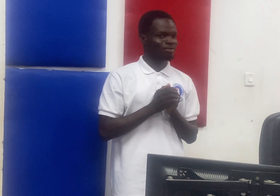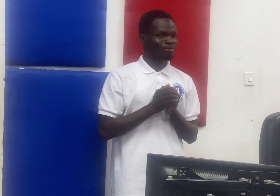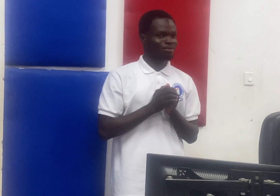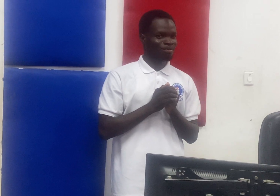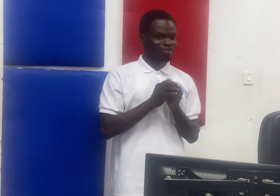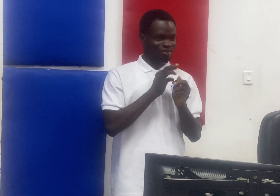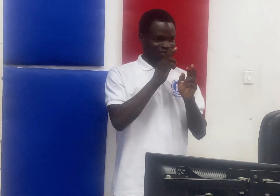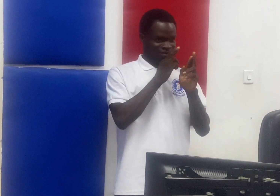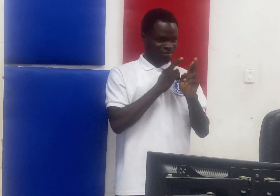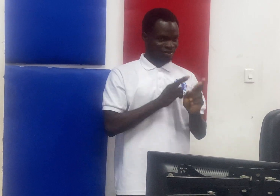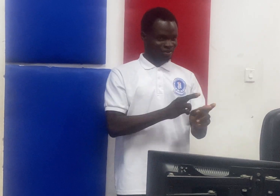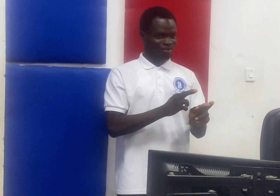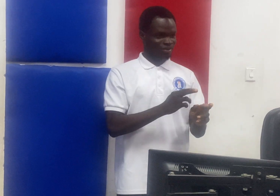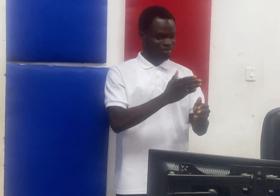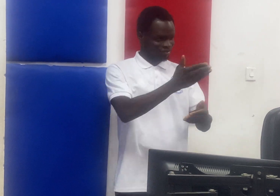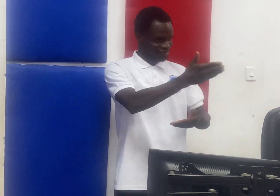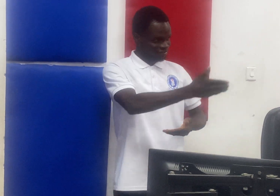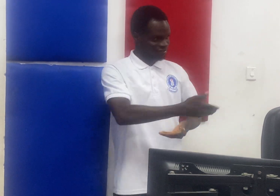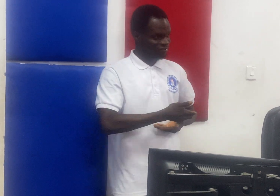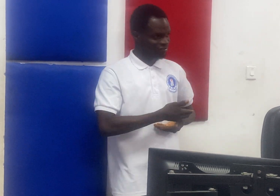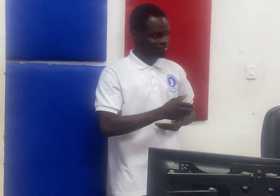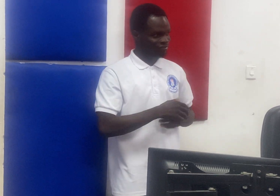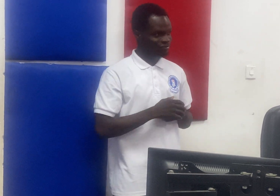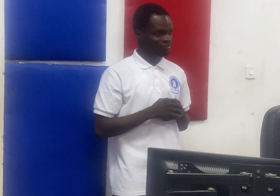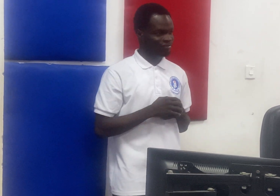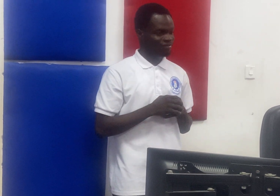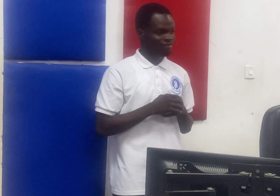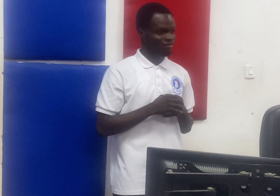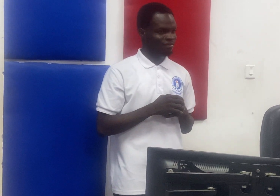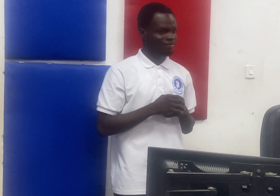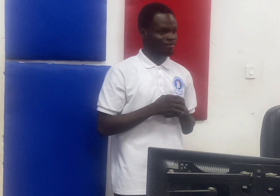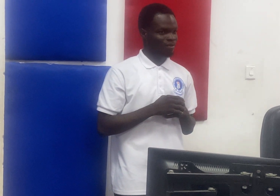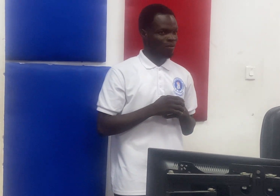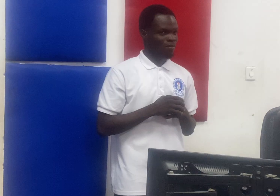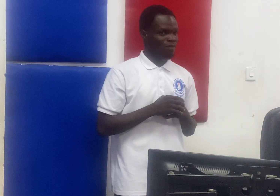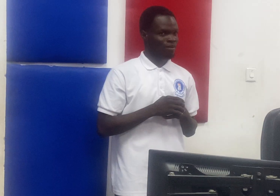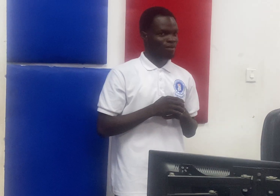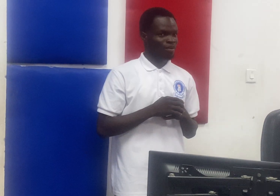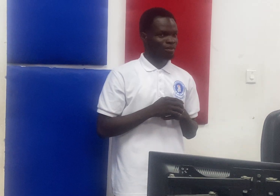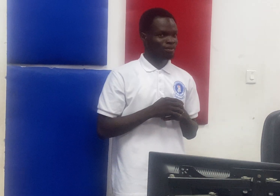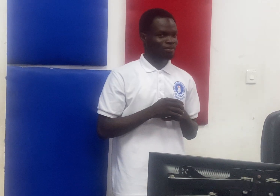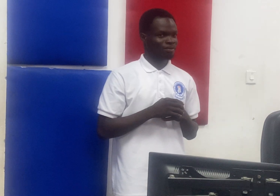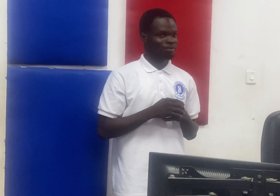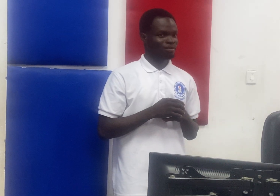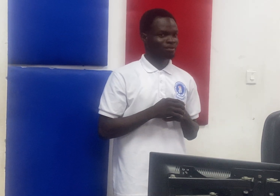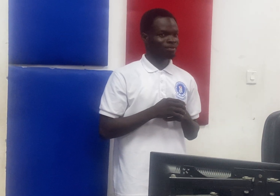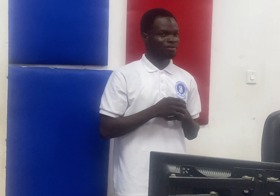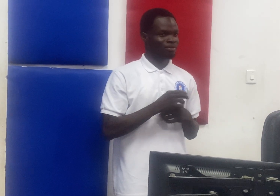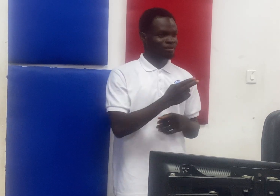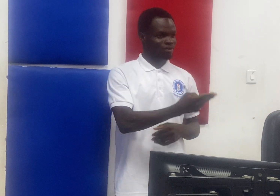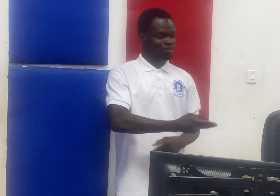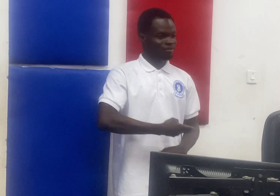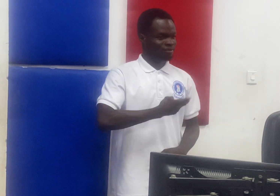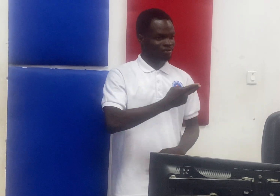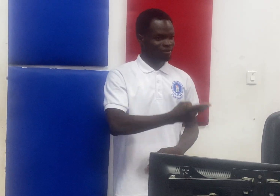invitation. I was your host for tonight, and my name is Deborah Na Ache